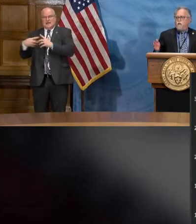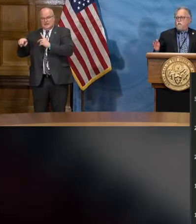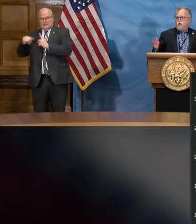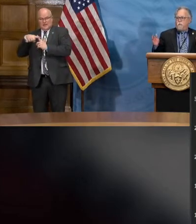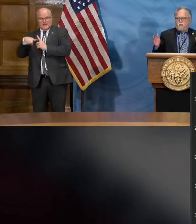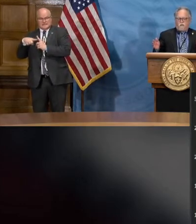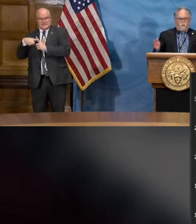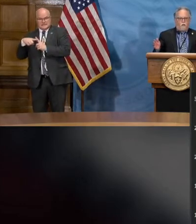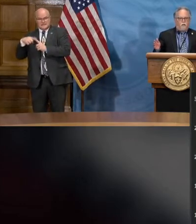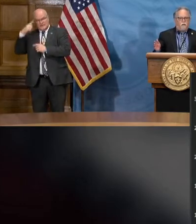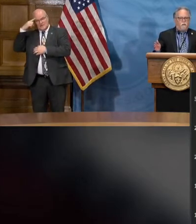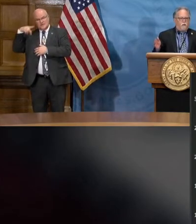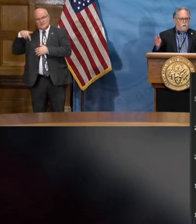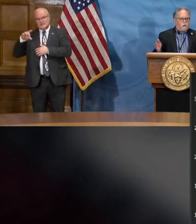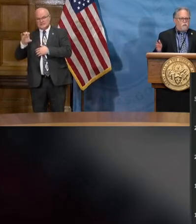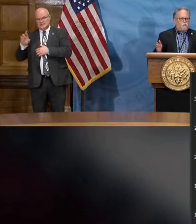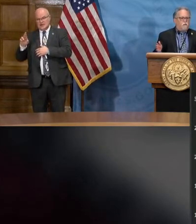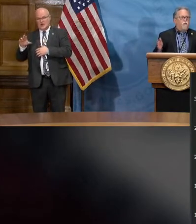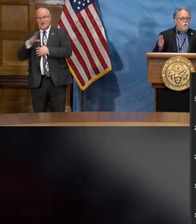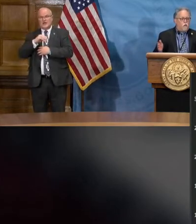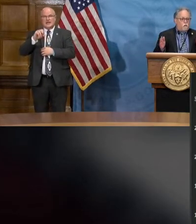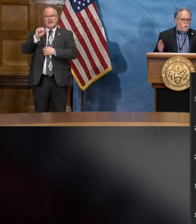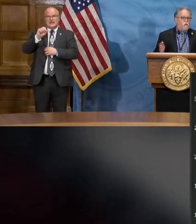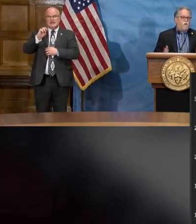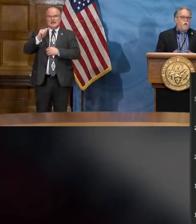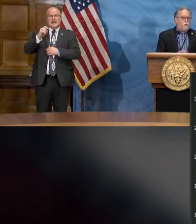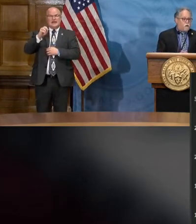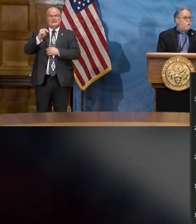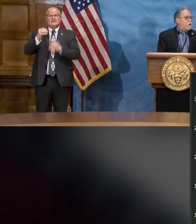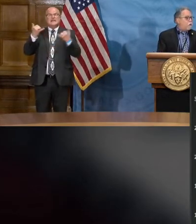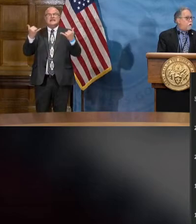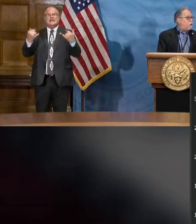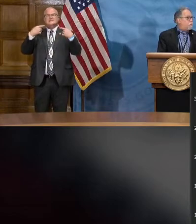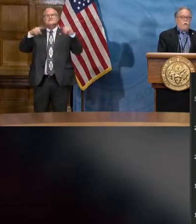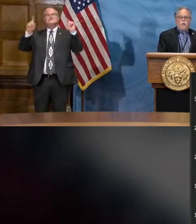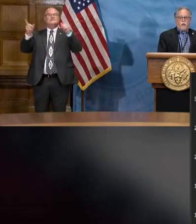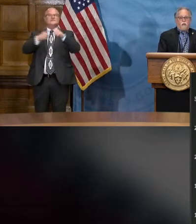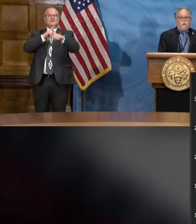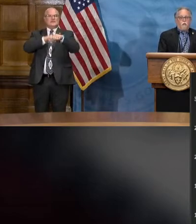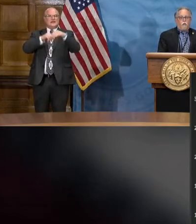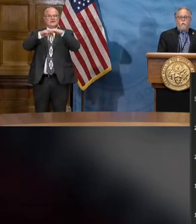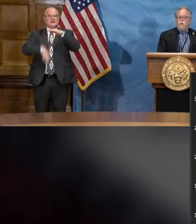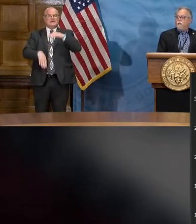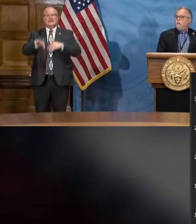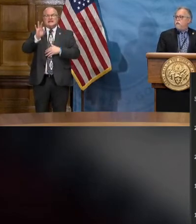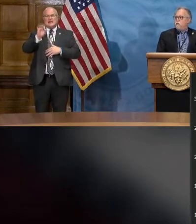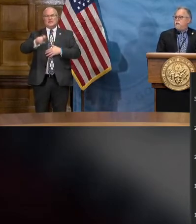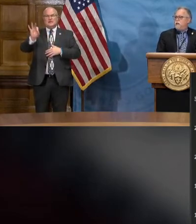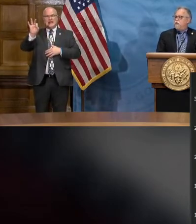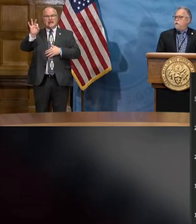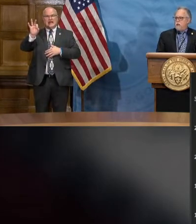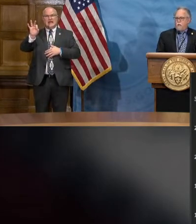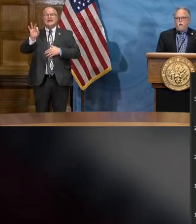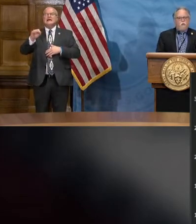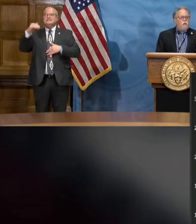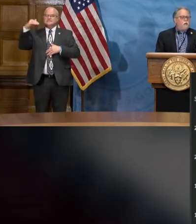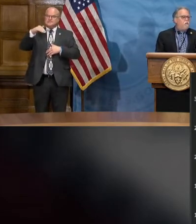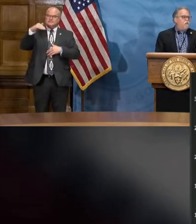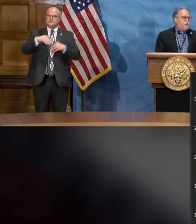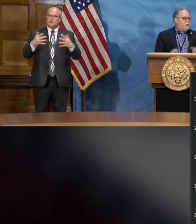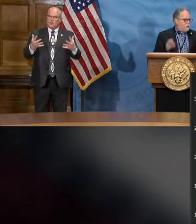positivity rate for our PCR tests and our antigen tests, we are for the first time under that. We're at 9.9. We hope to continue to see that go